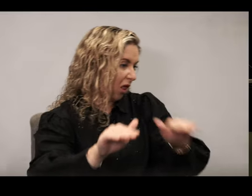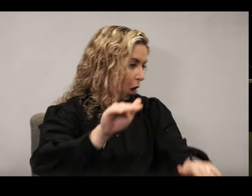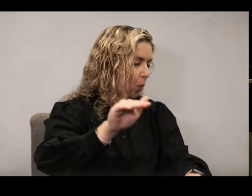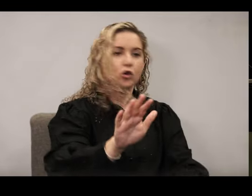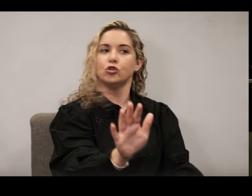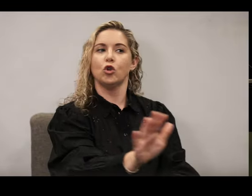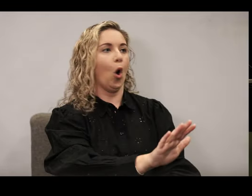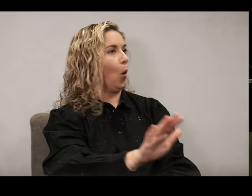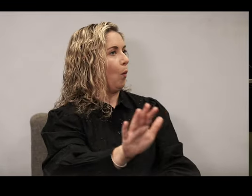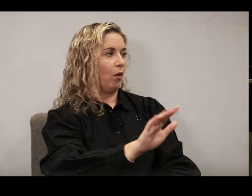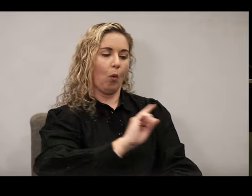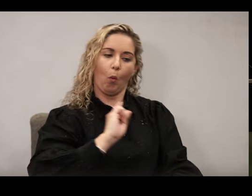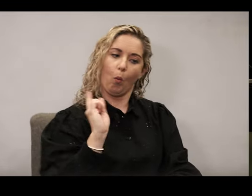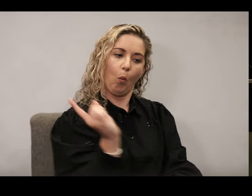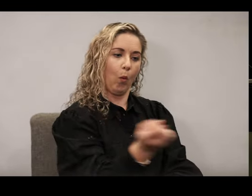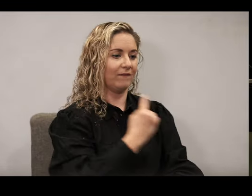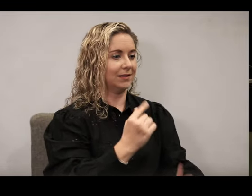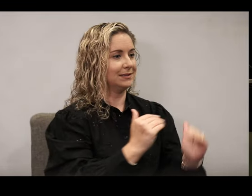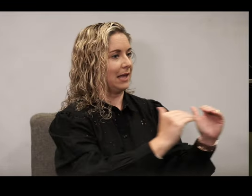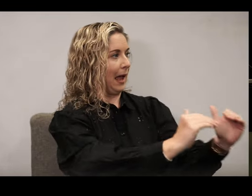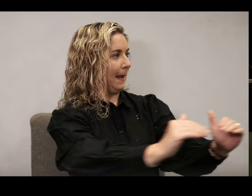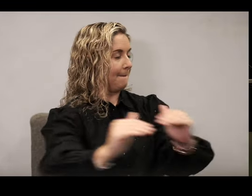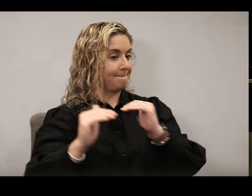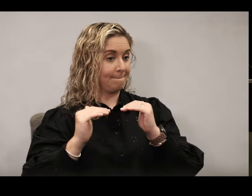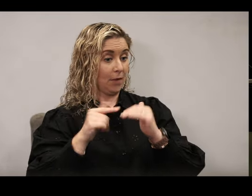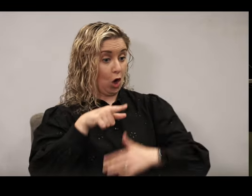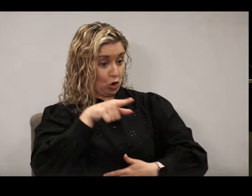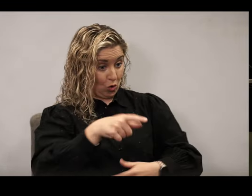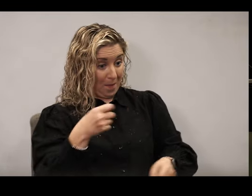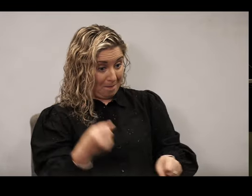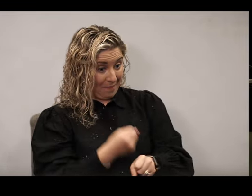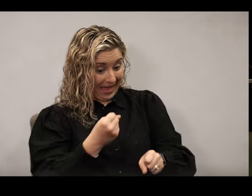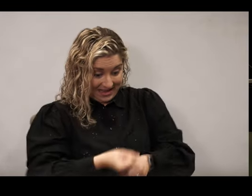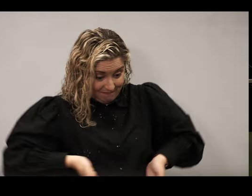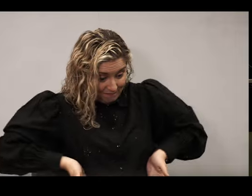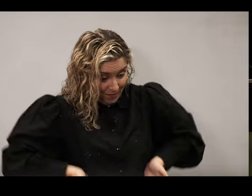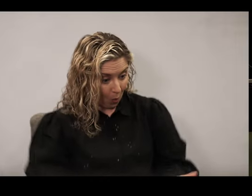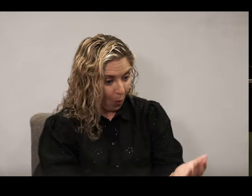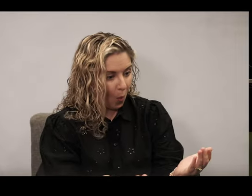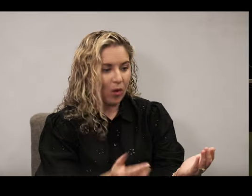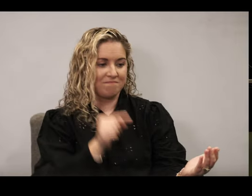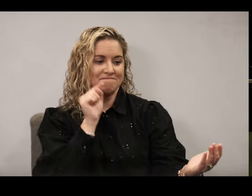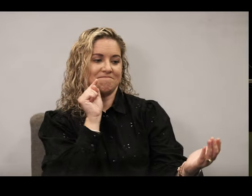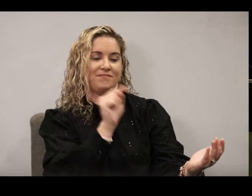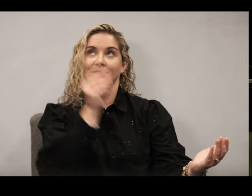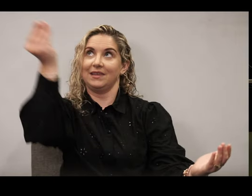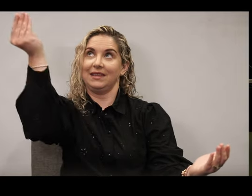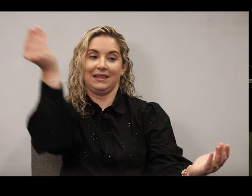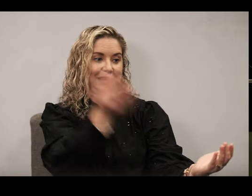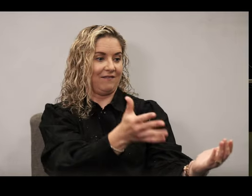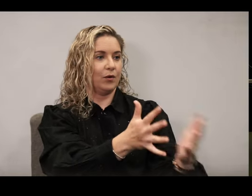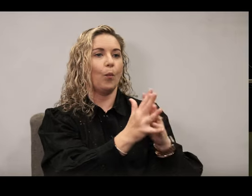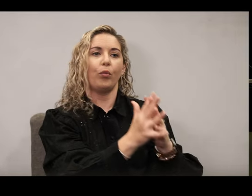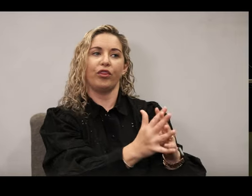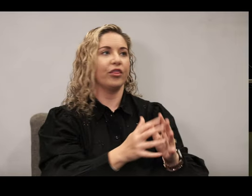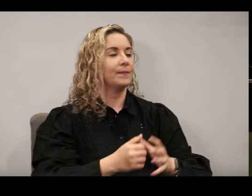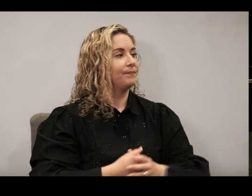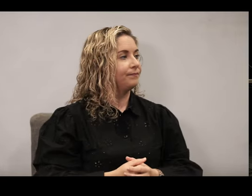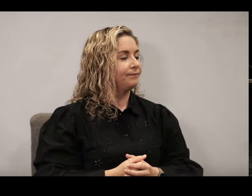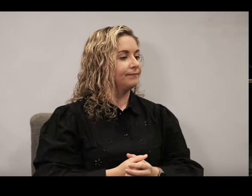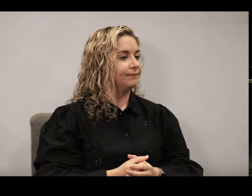are equal in value. Just by being made in the likeness in the very image of God, we're equal in worth. Men and